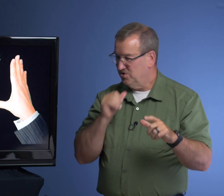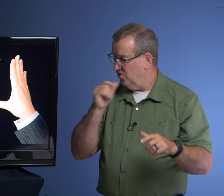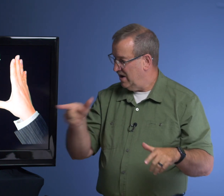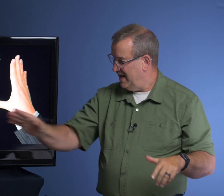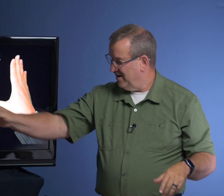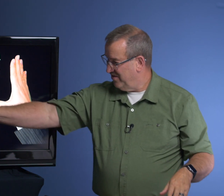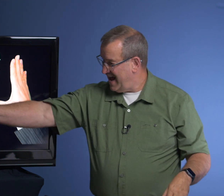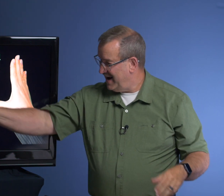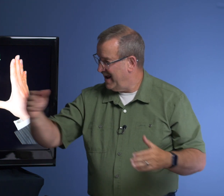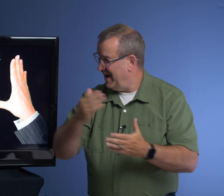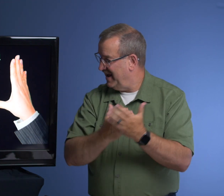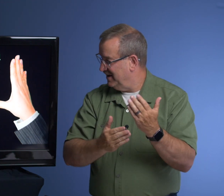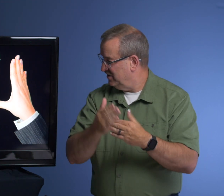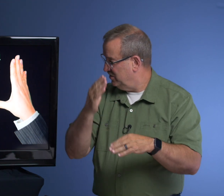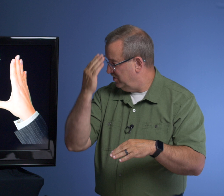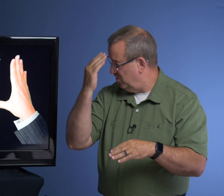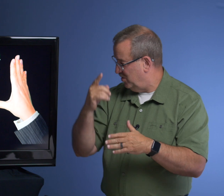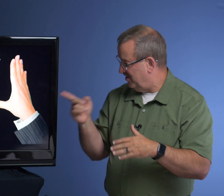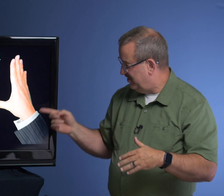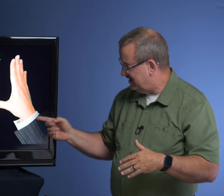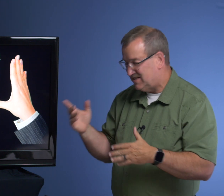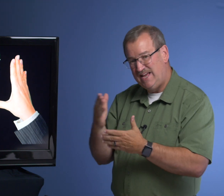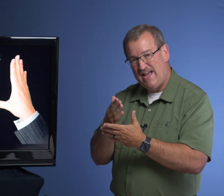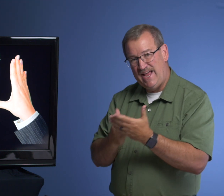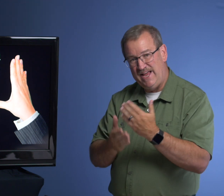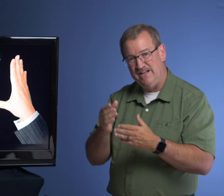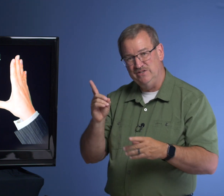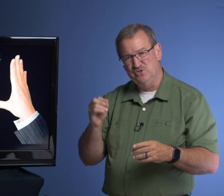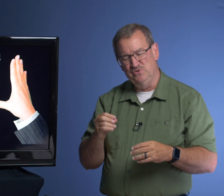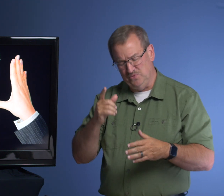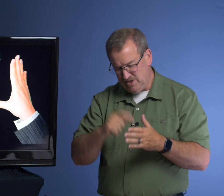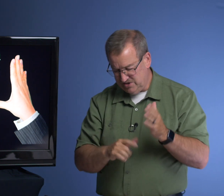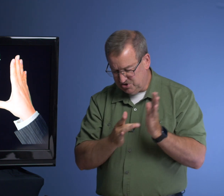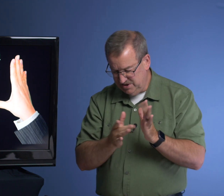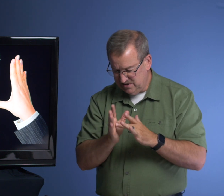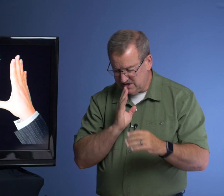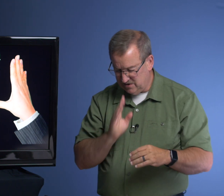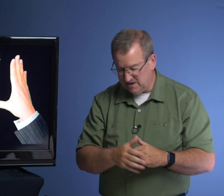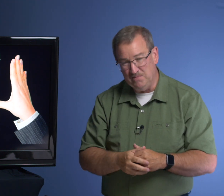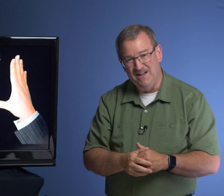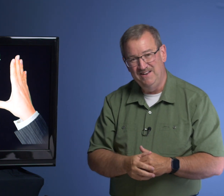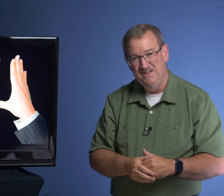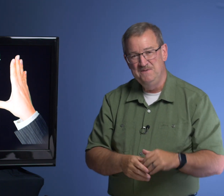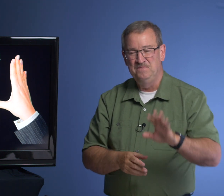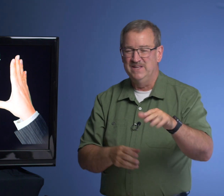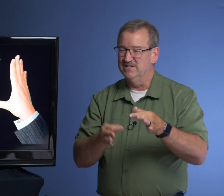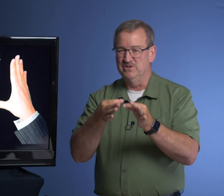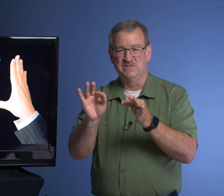Don't let that hand know what this hand is doing. What is Jesus talking about? It's a very